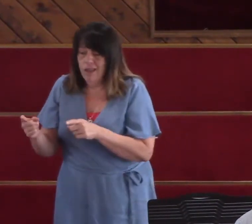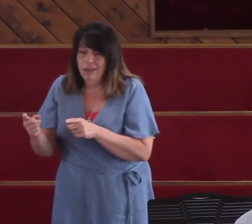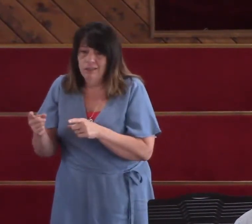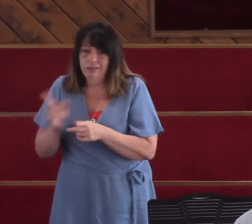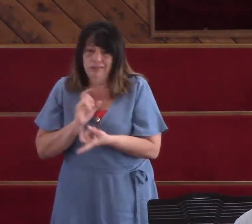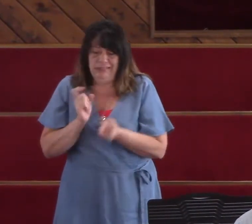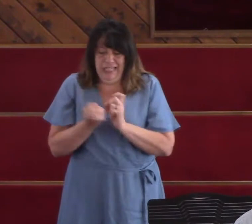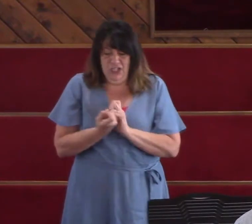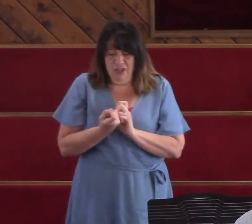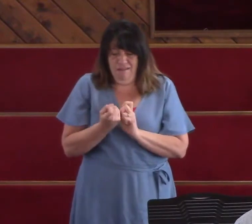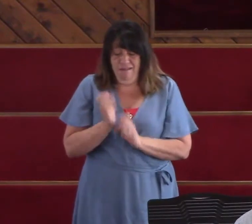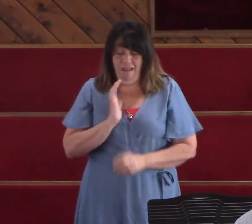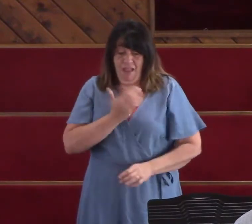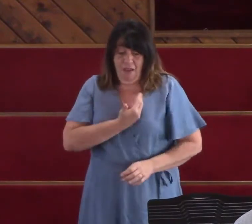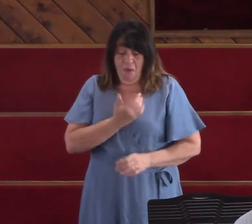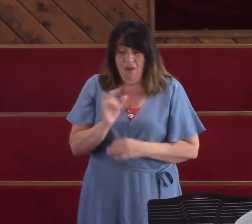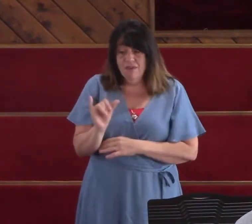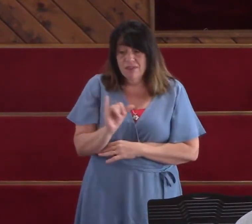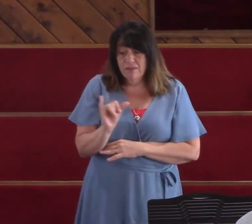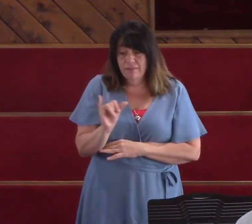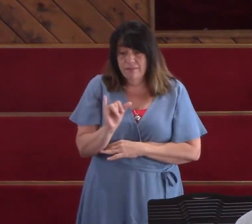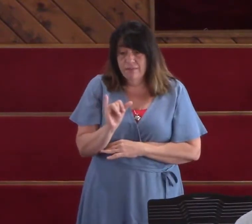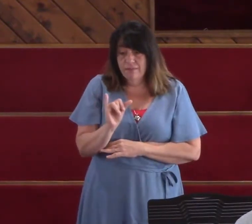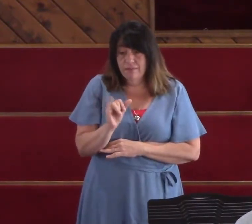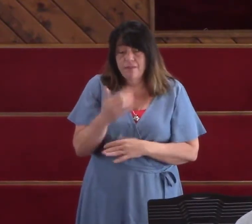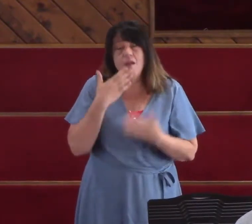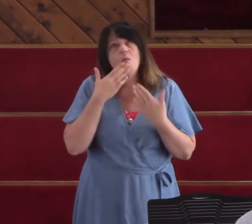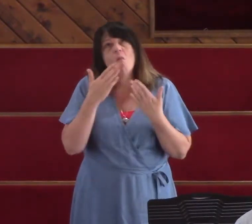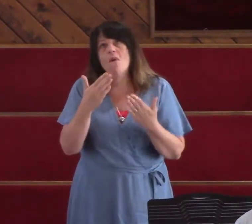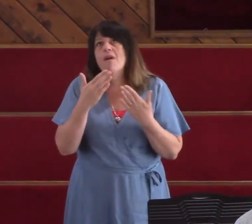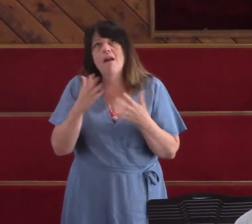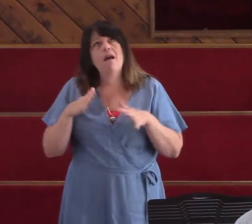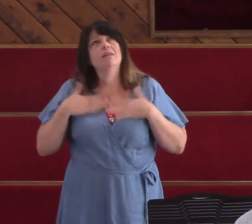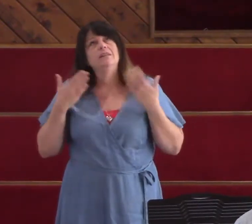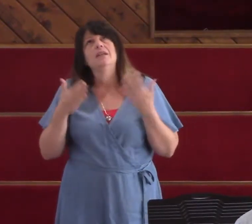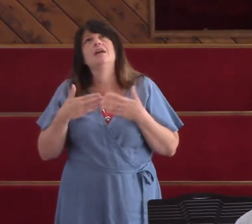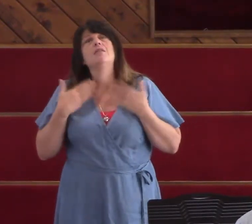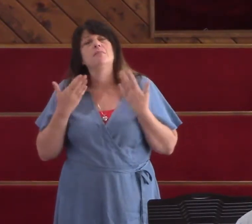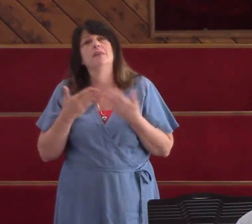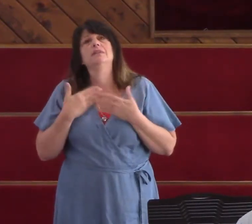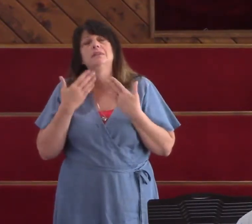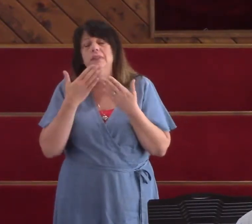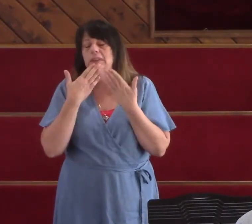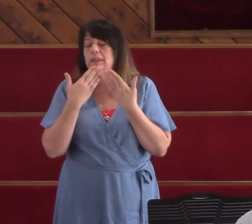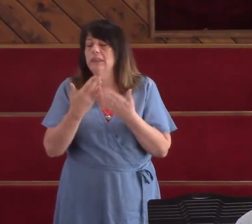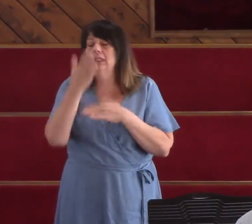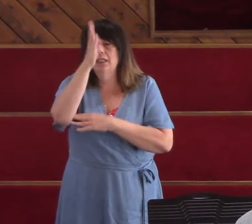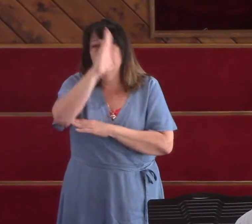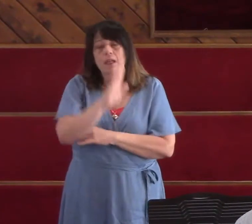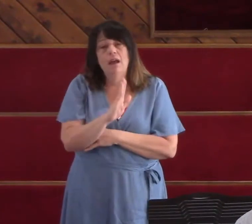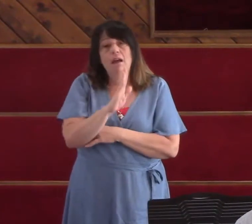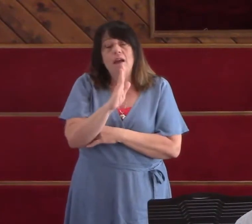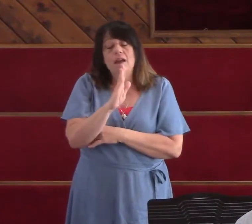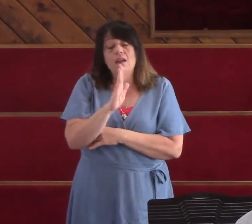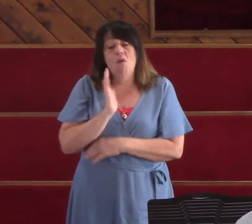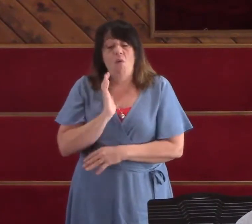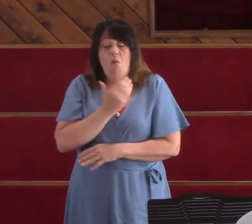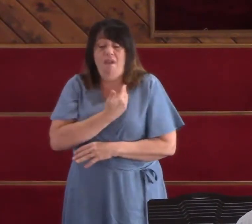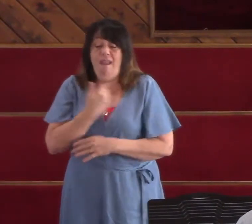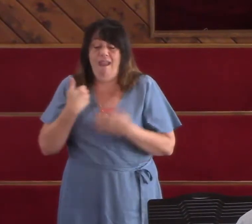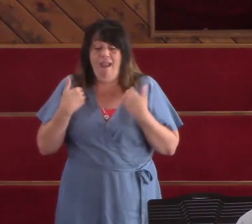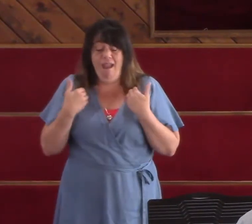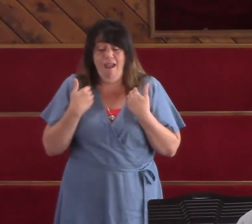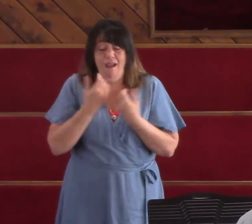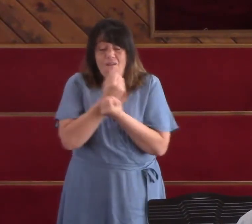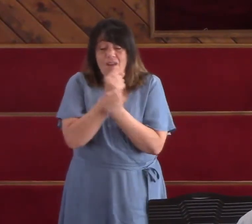too. But we're glad, thank God, that we have a Savior that's still on the throne, who's